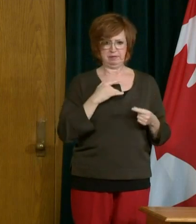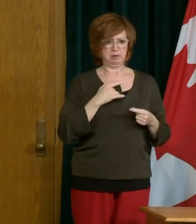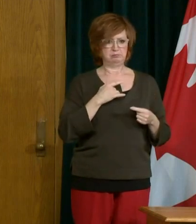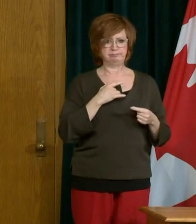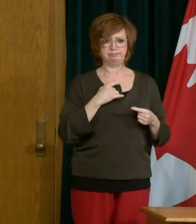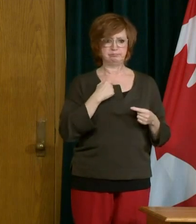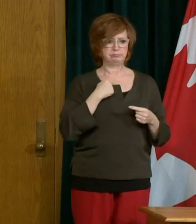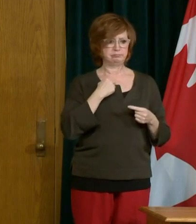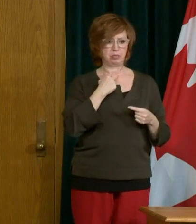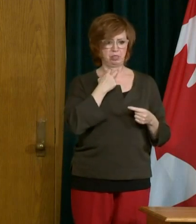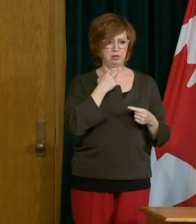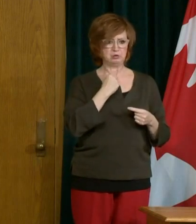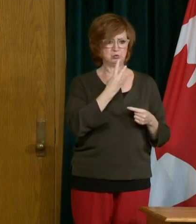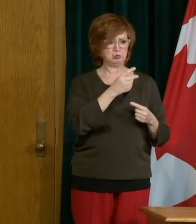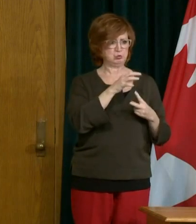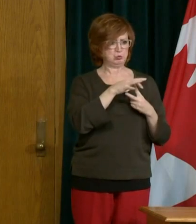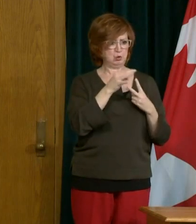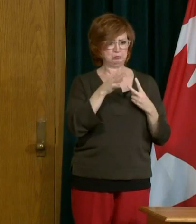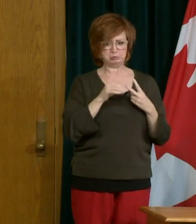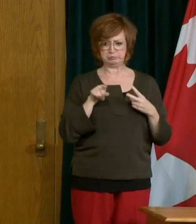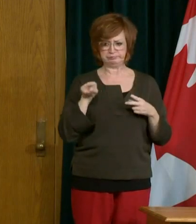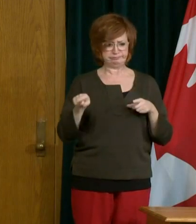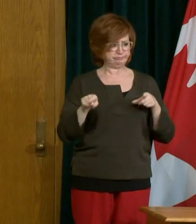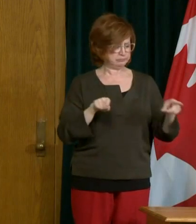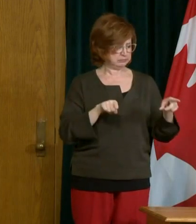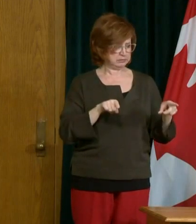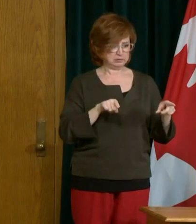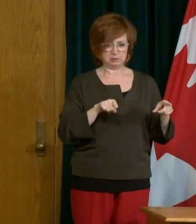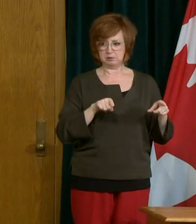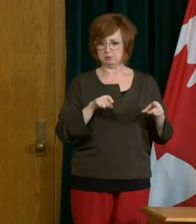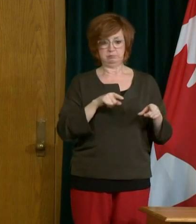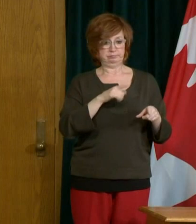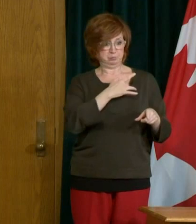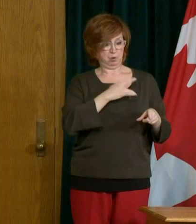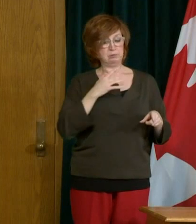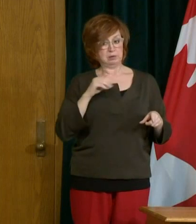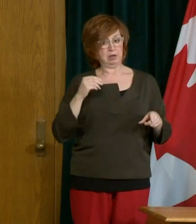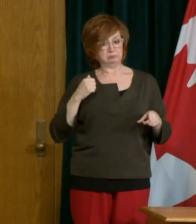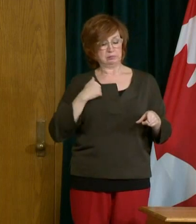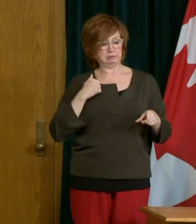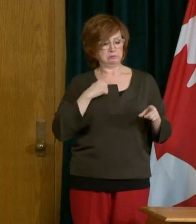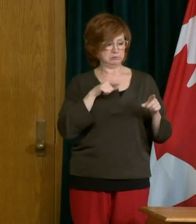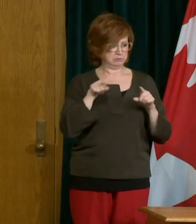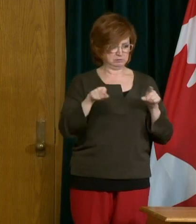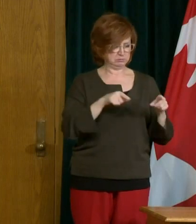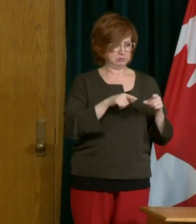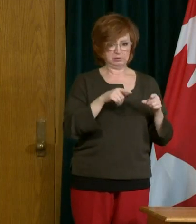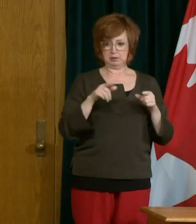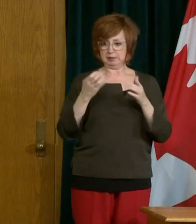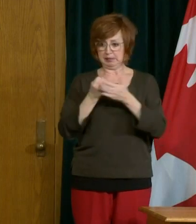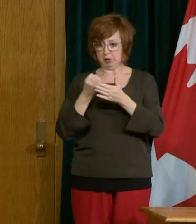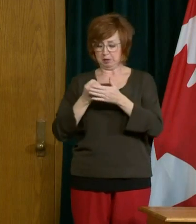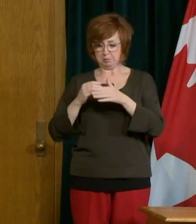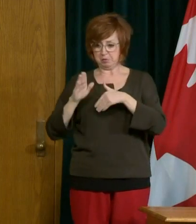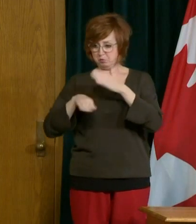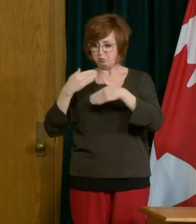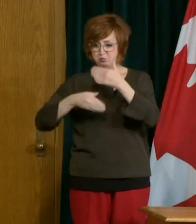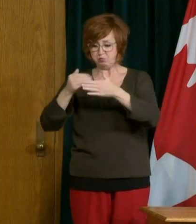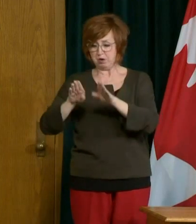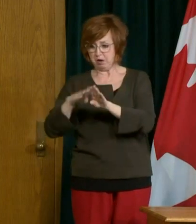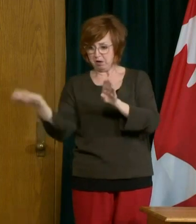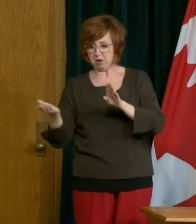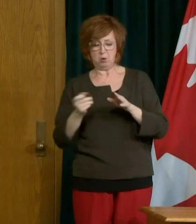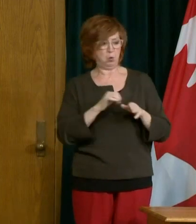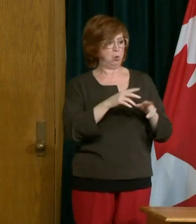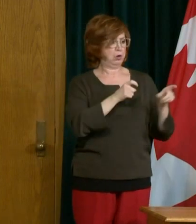asked to make in this province and in this nation. Do you want to reopen the economy, or do you want to control the spread of COVID-19?